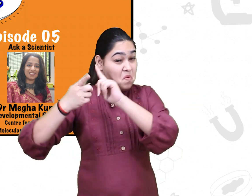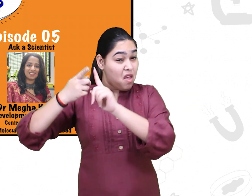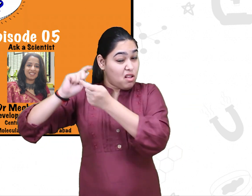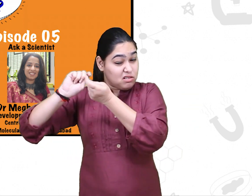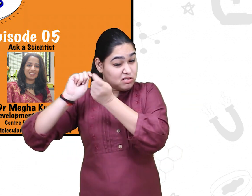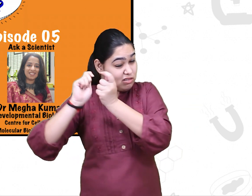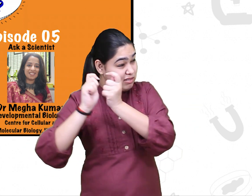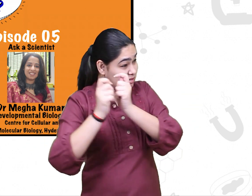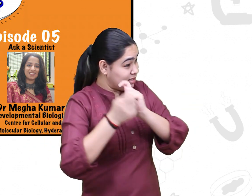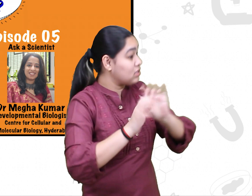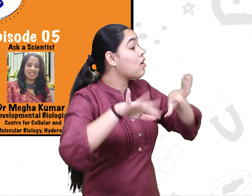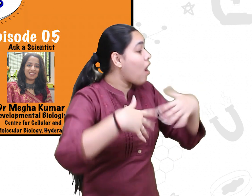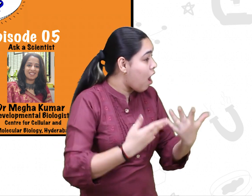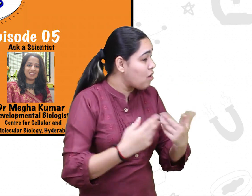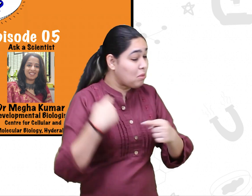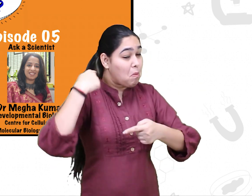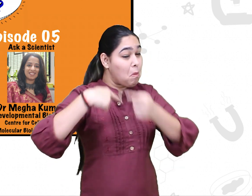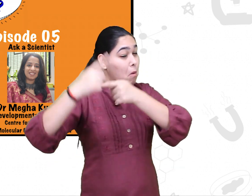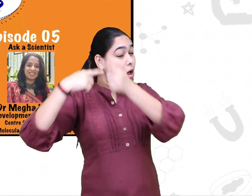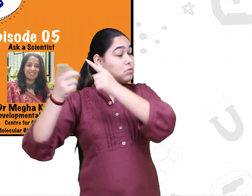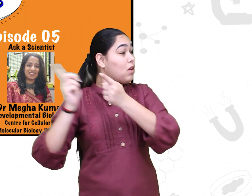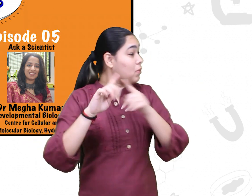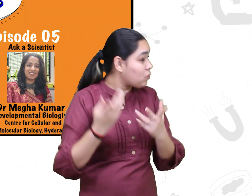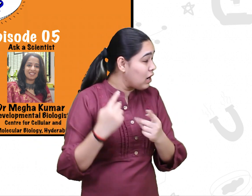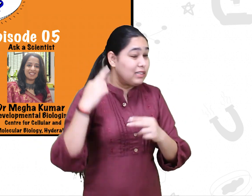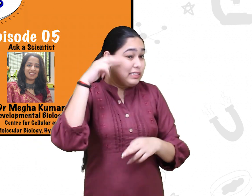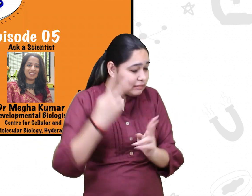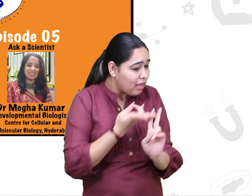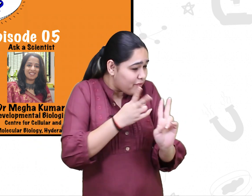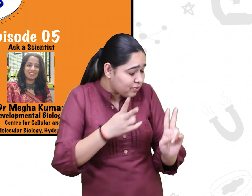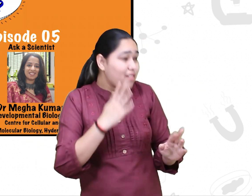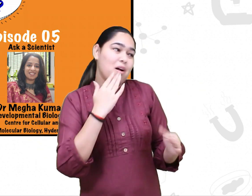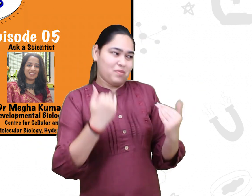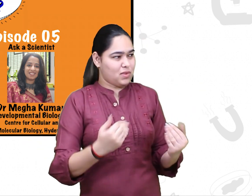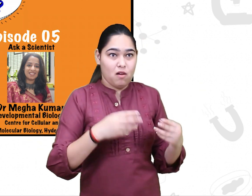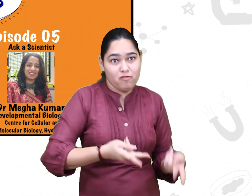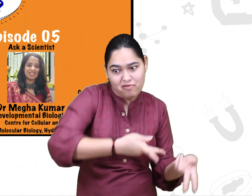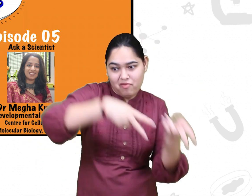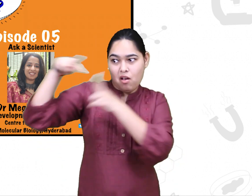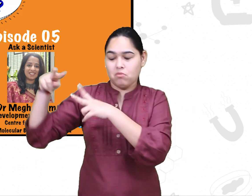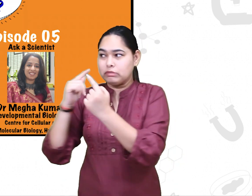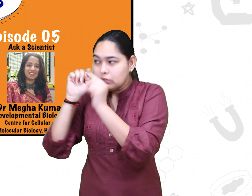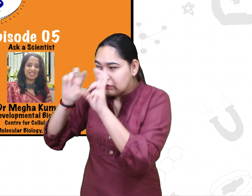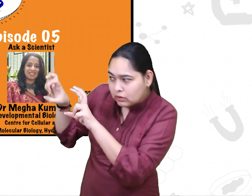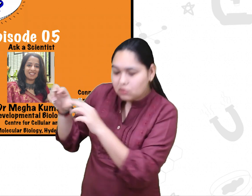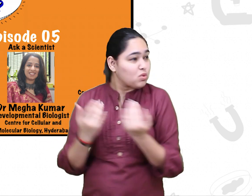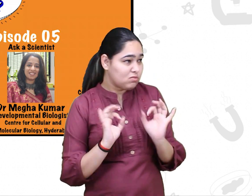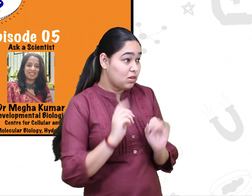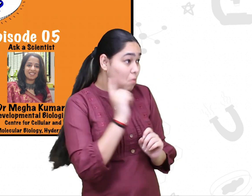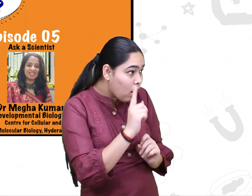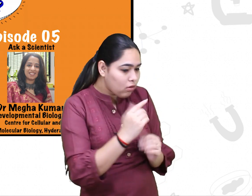But Utsuka, beware, we are now entering uncertain territories. Uncertain territories?